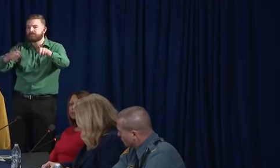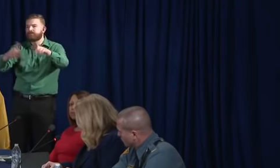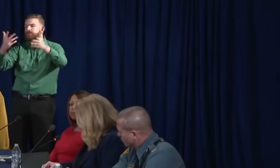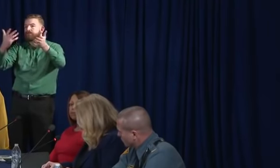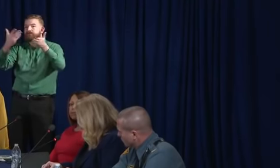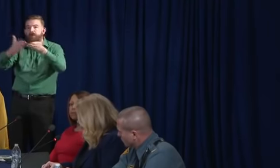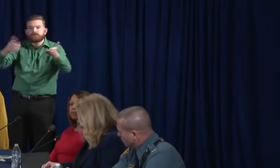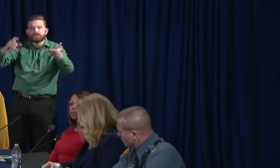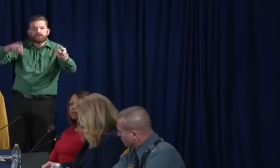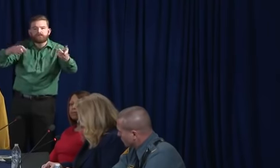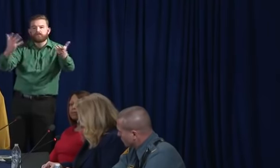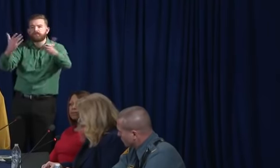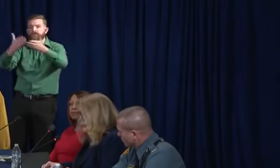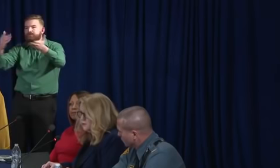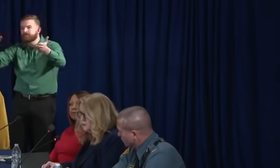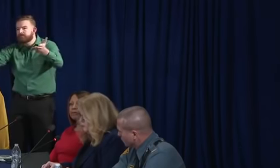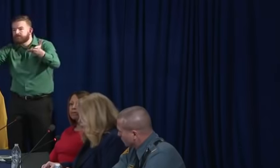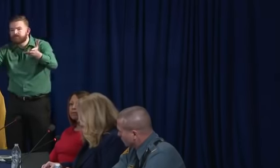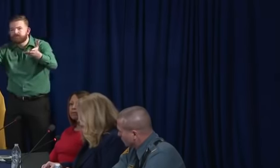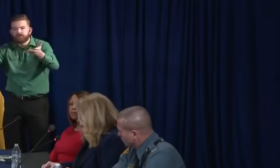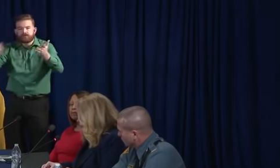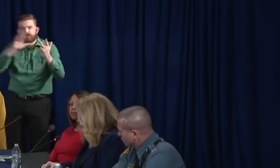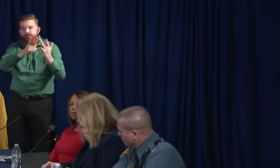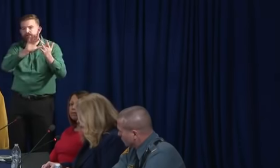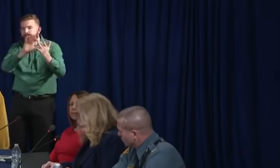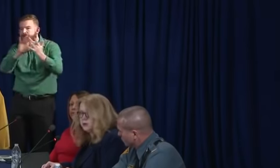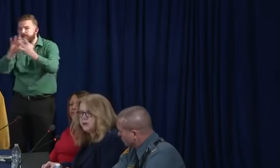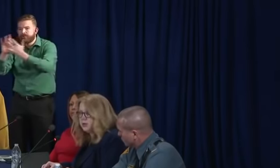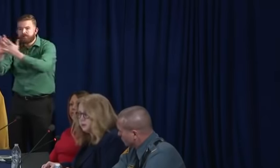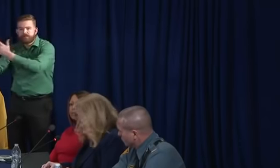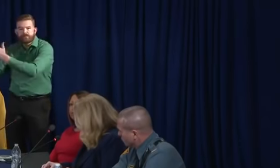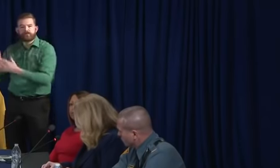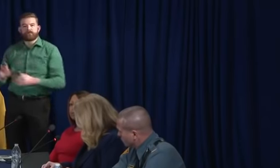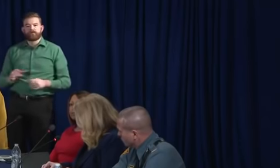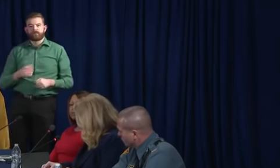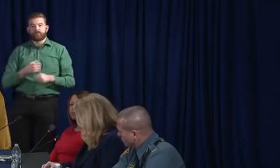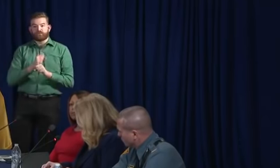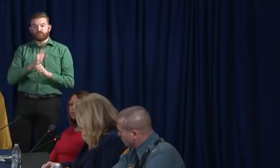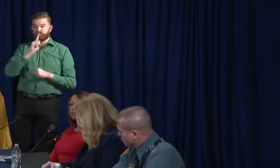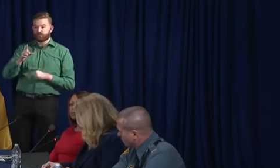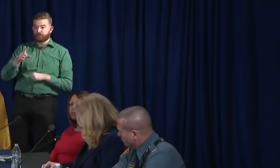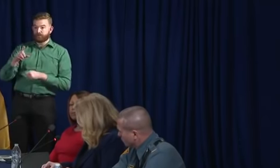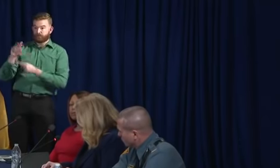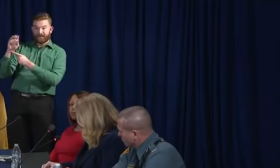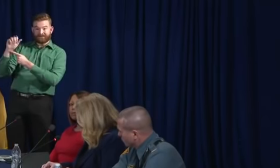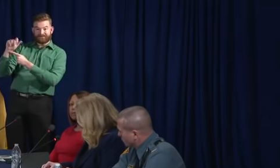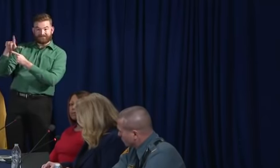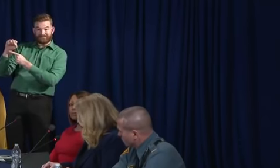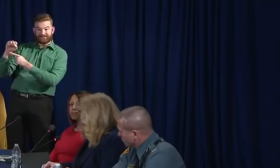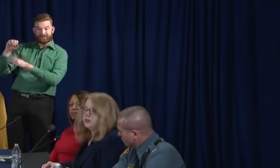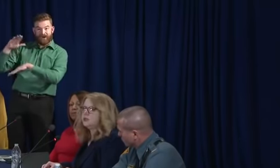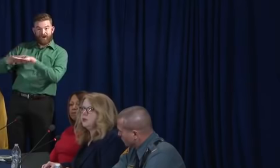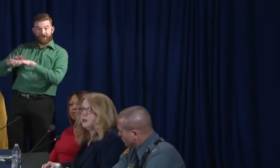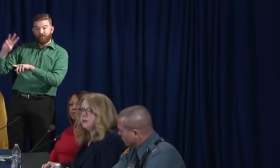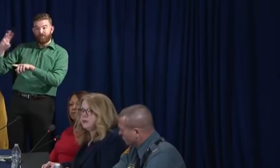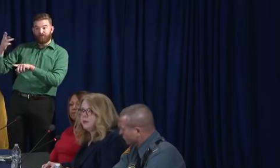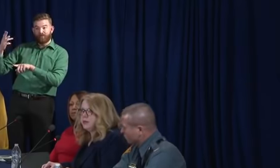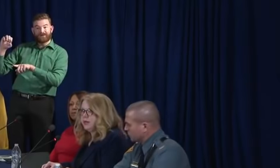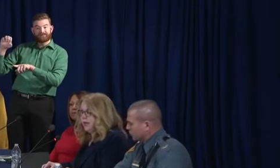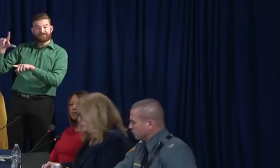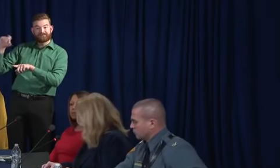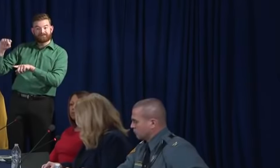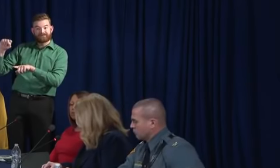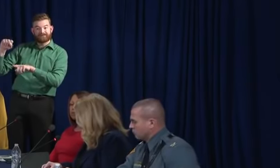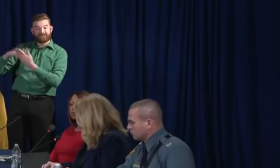offices on aging to help them maintain food for their Meals on Wheels program and other senior feeding programs. We're also working with